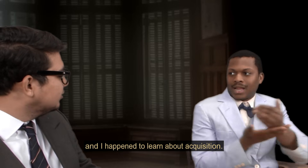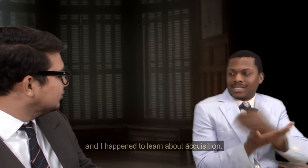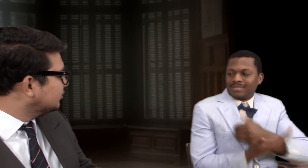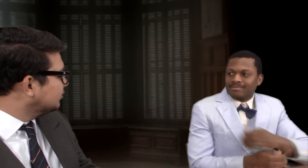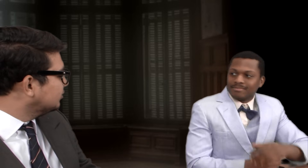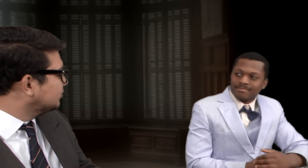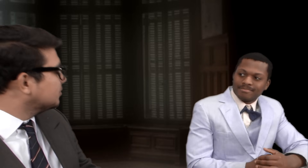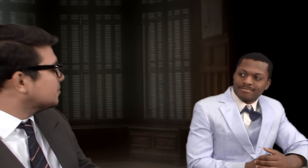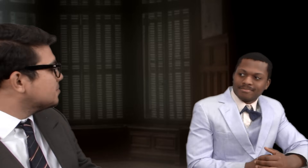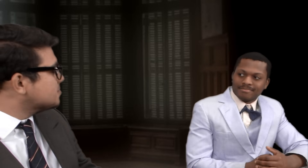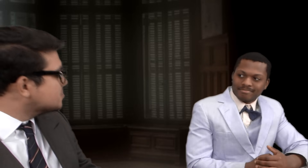acquisition.